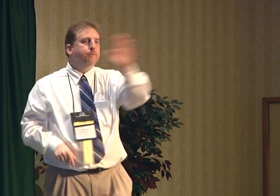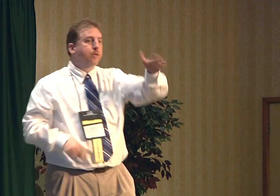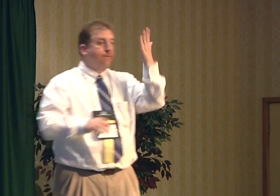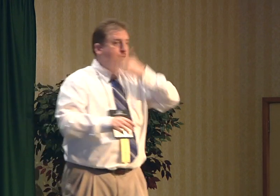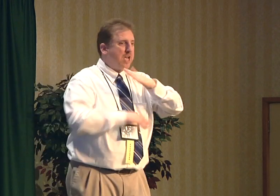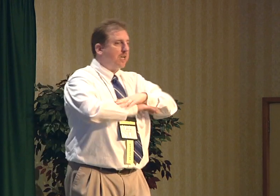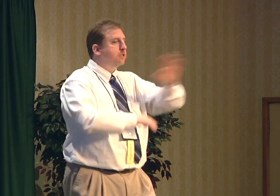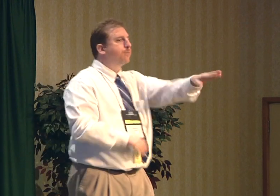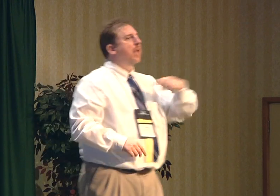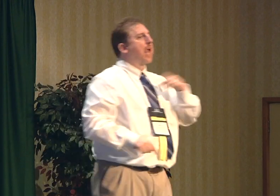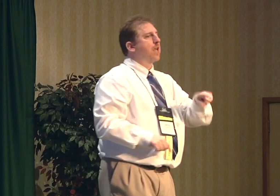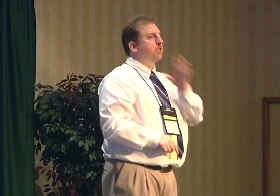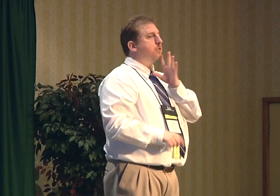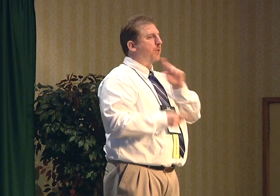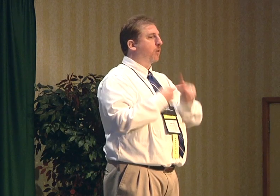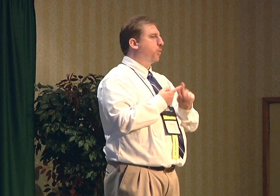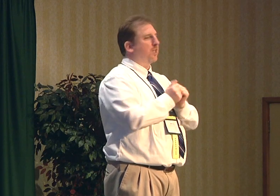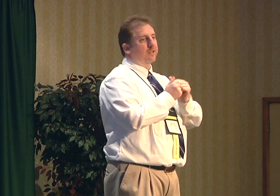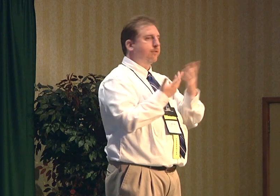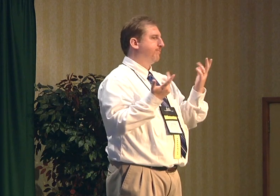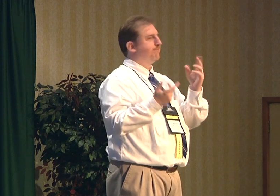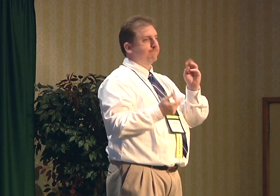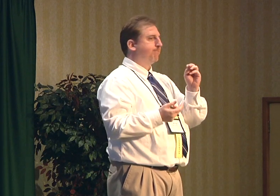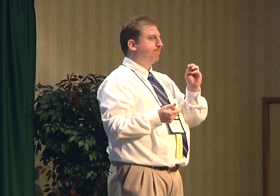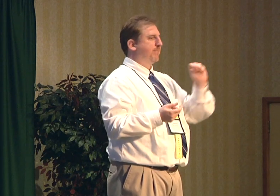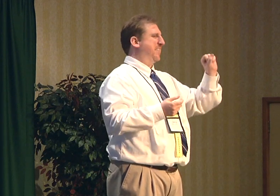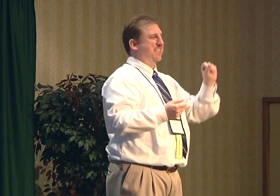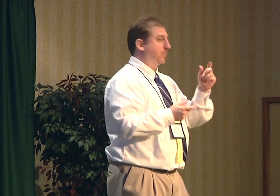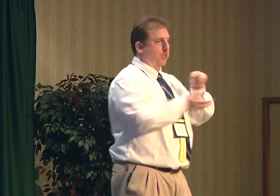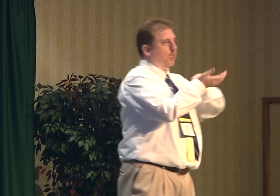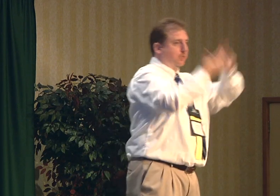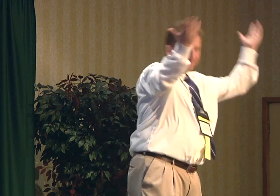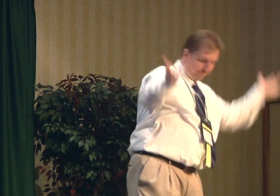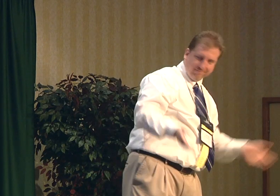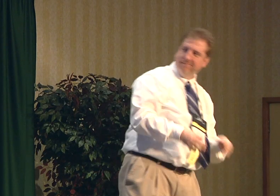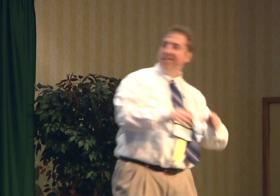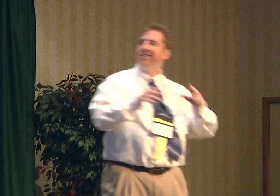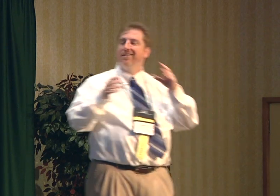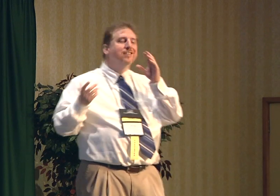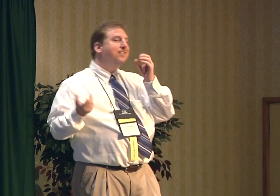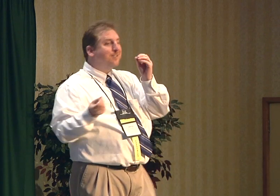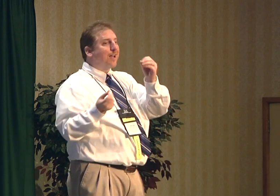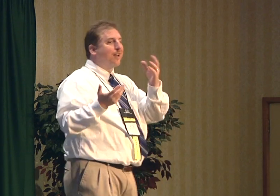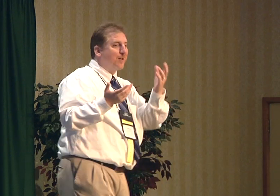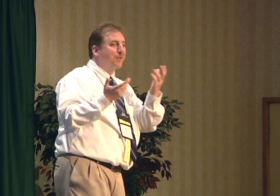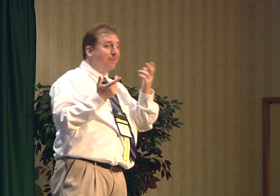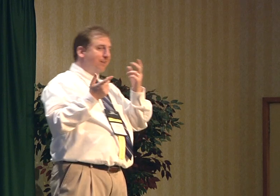So either you can make a phone call and request services, or you could contact the front desk and ask